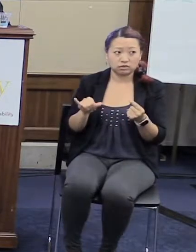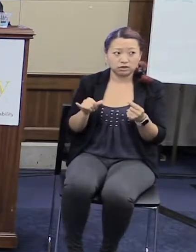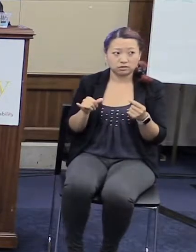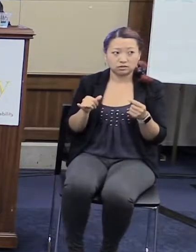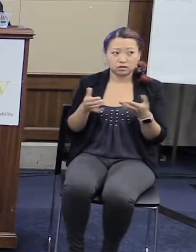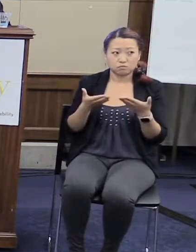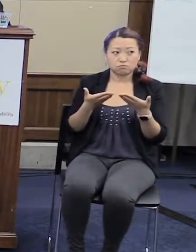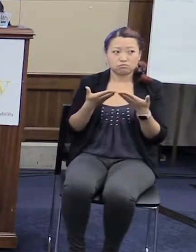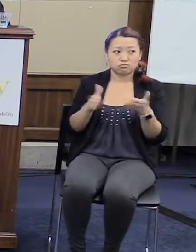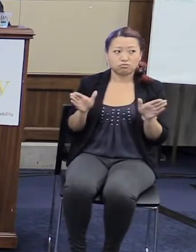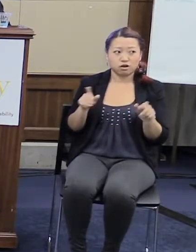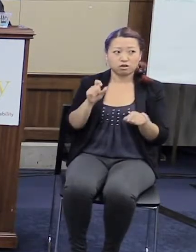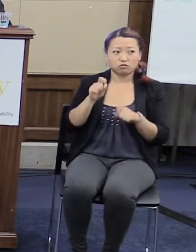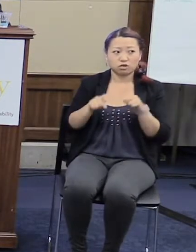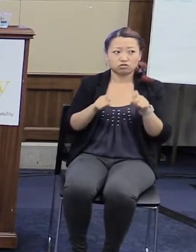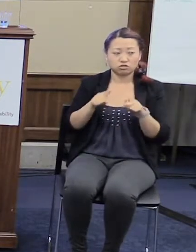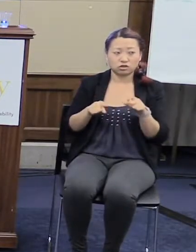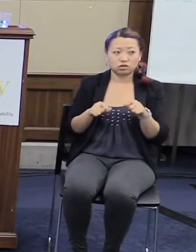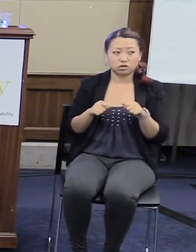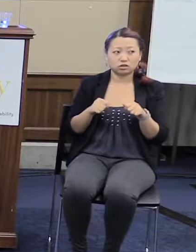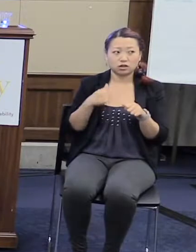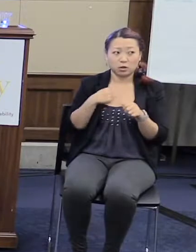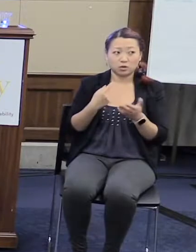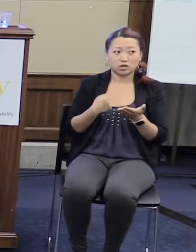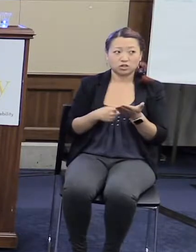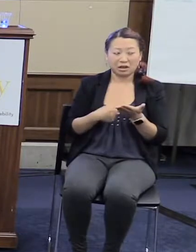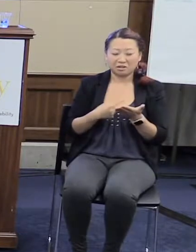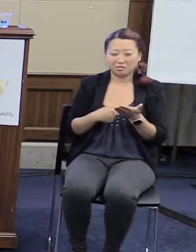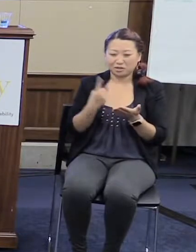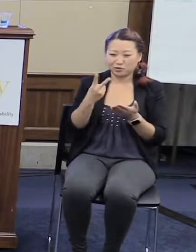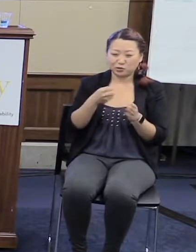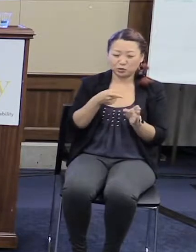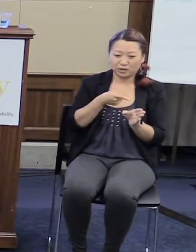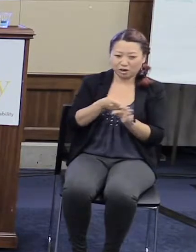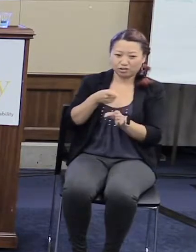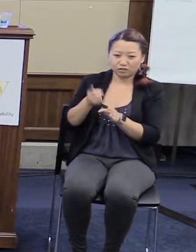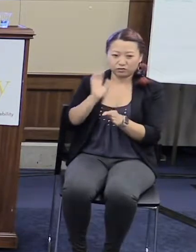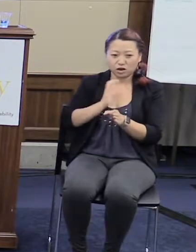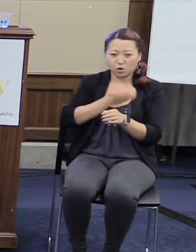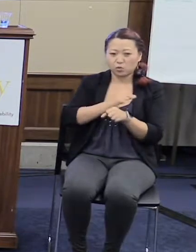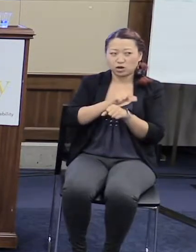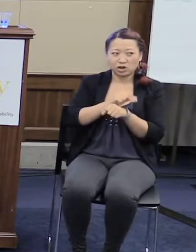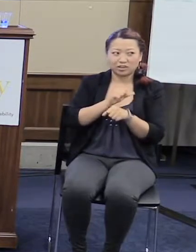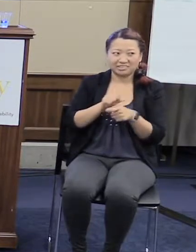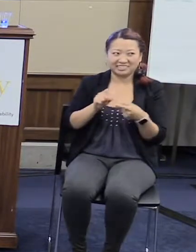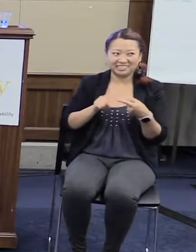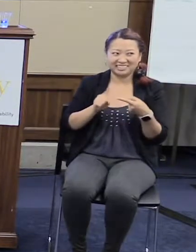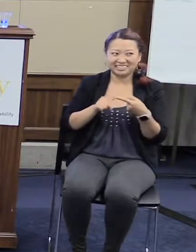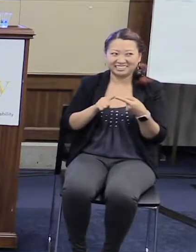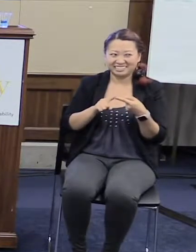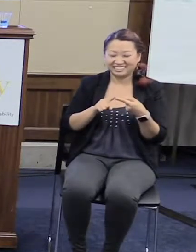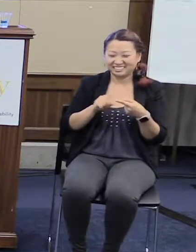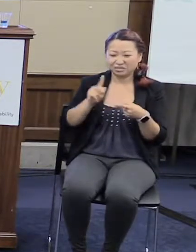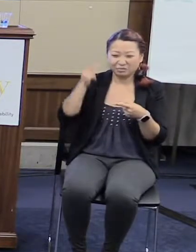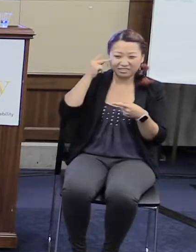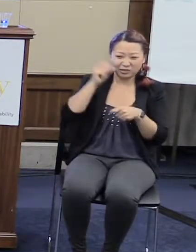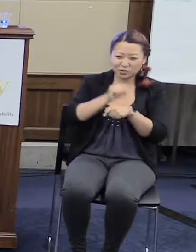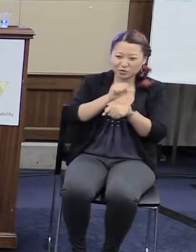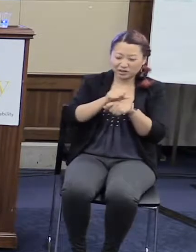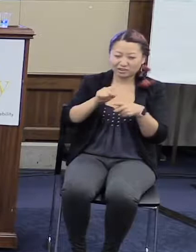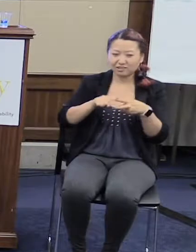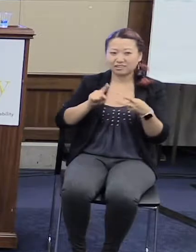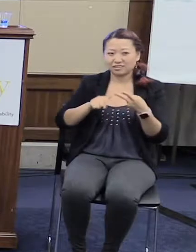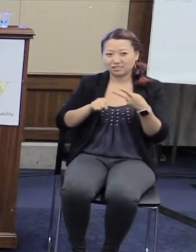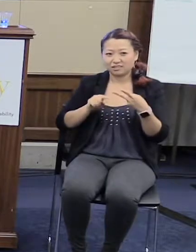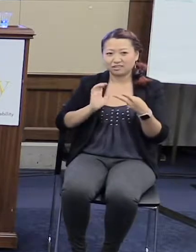course. question. So I will talk about 2 different areas of our work. One is in terms of the political work, and one is in